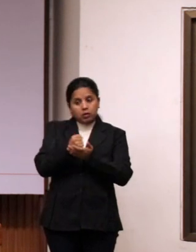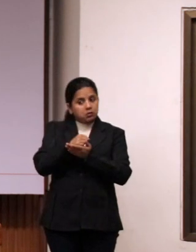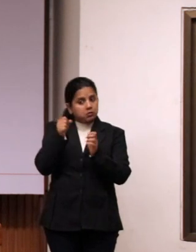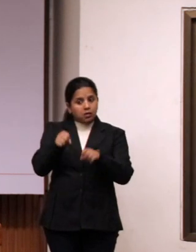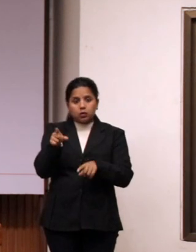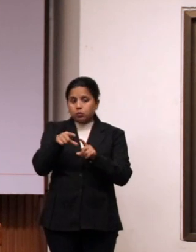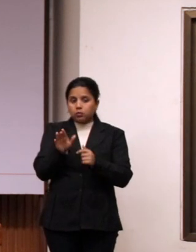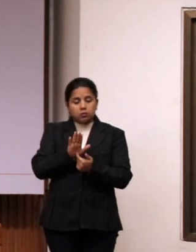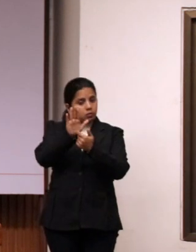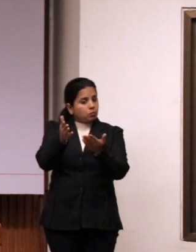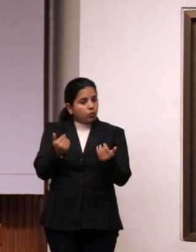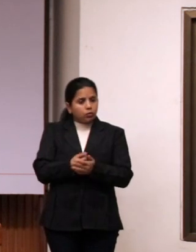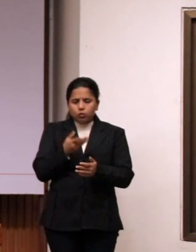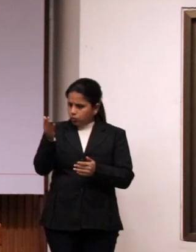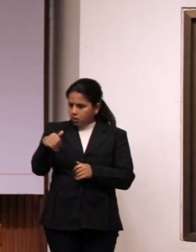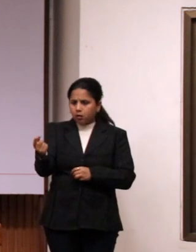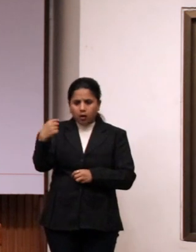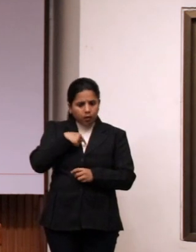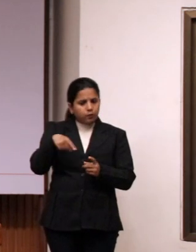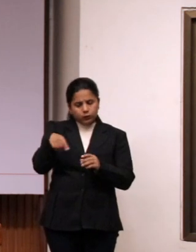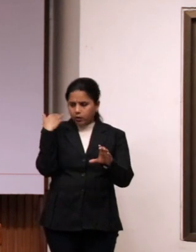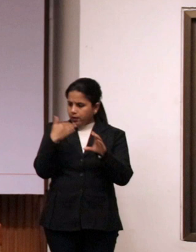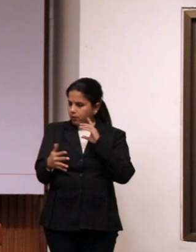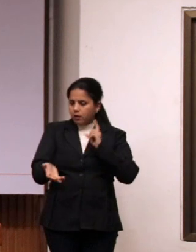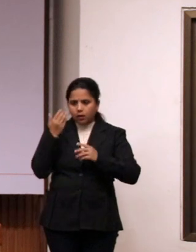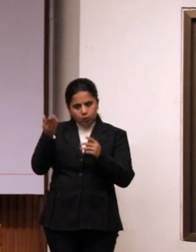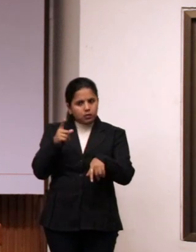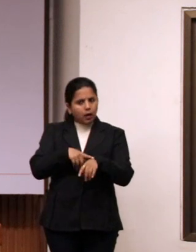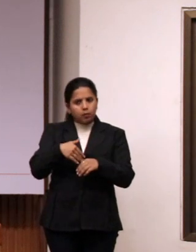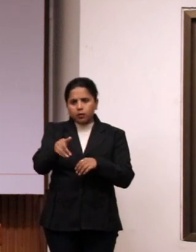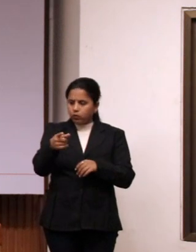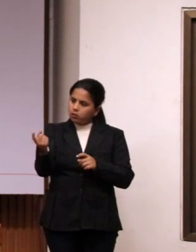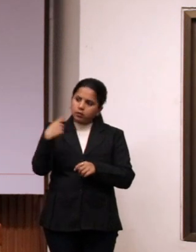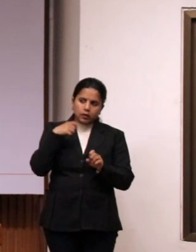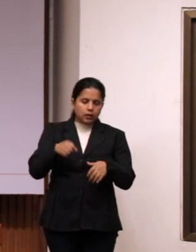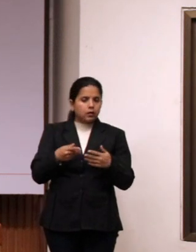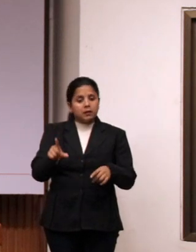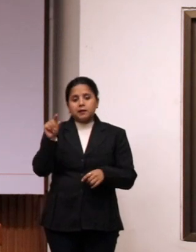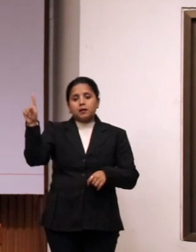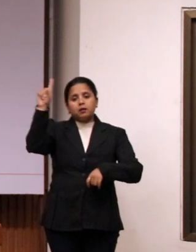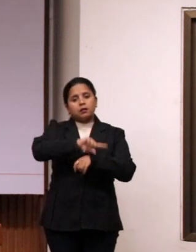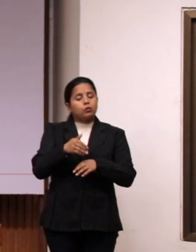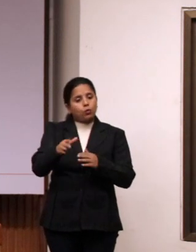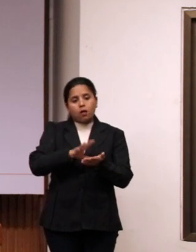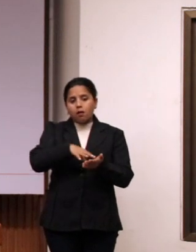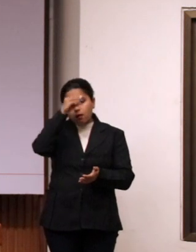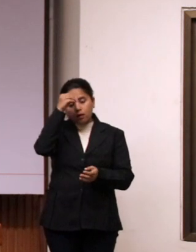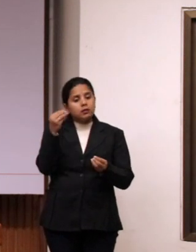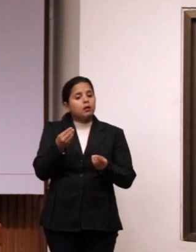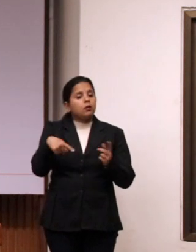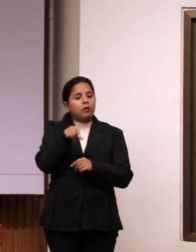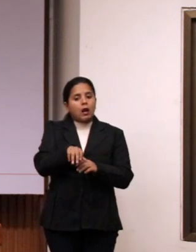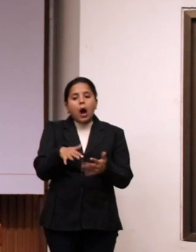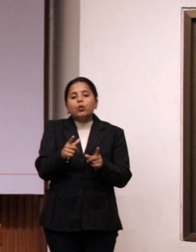us. You visit us. You get email ID. You get time. Please visit us. In 10 days, you will learn something to